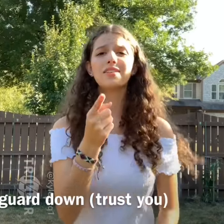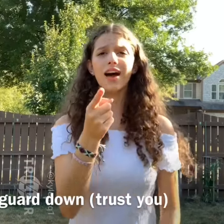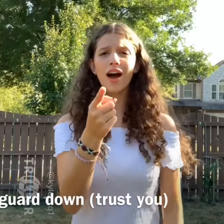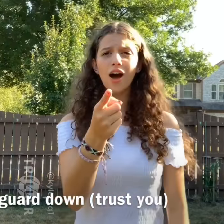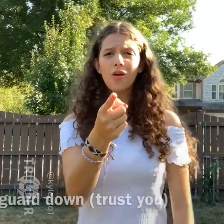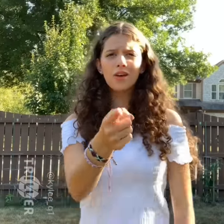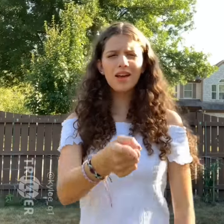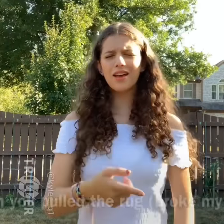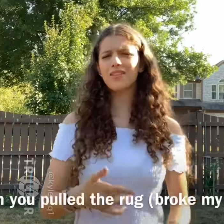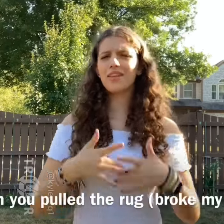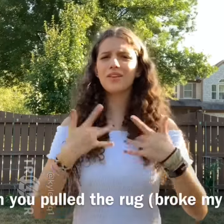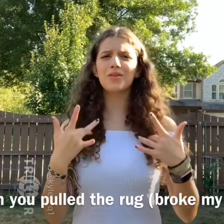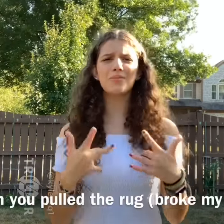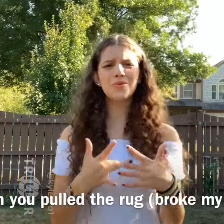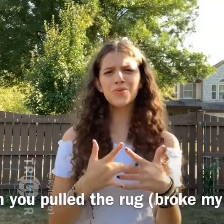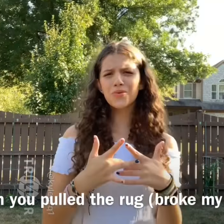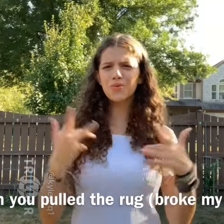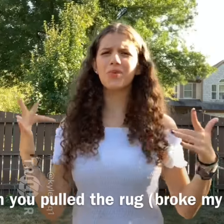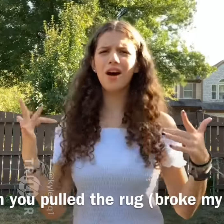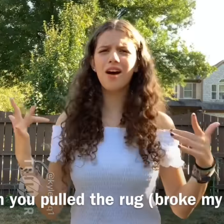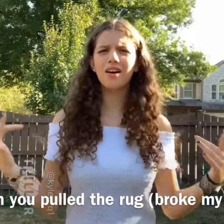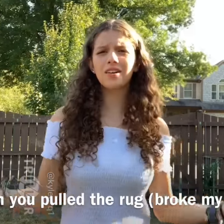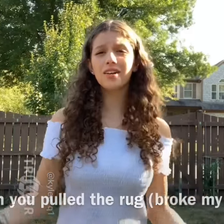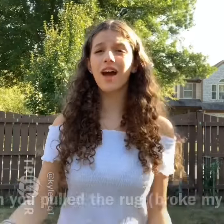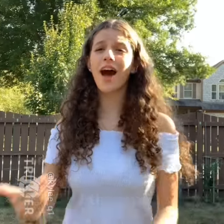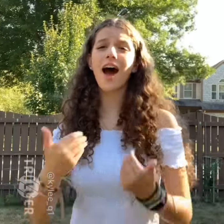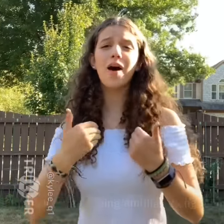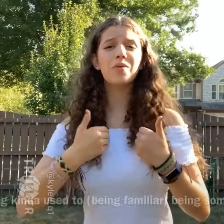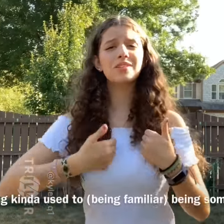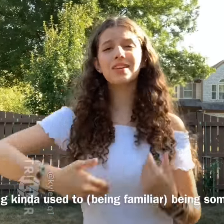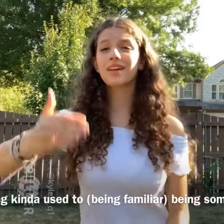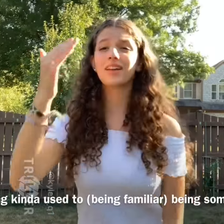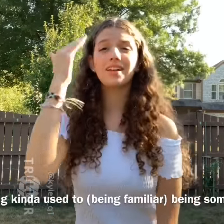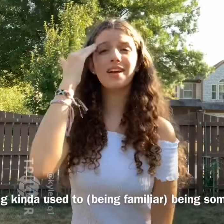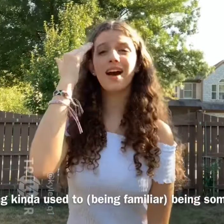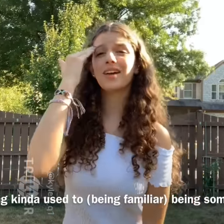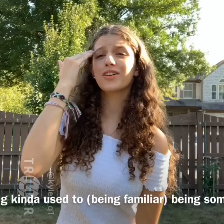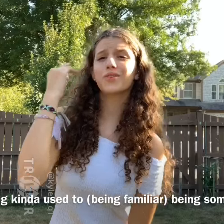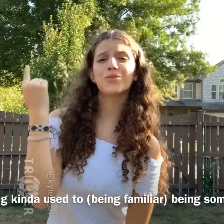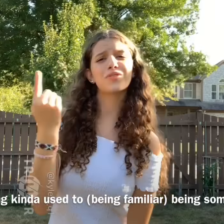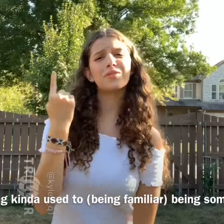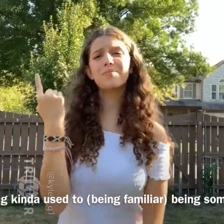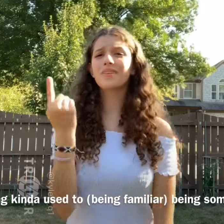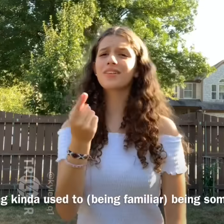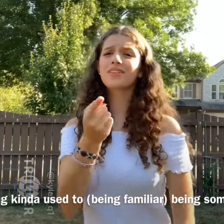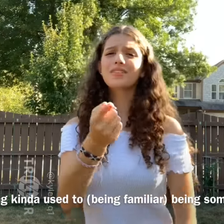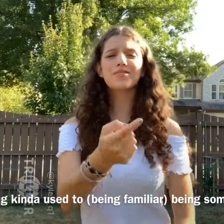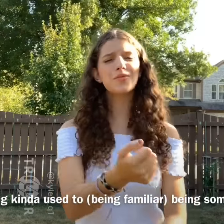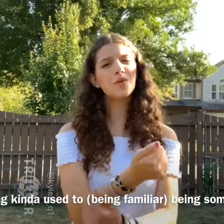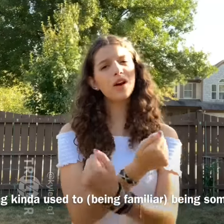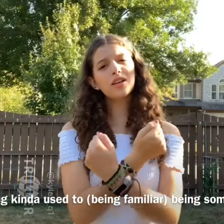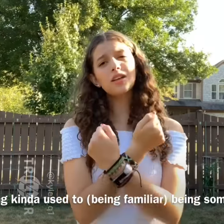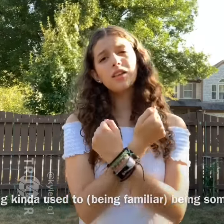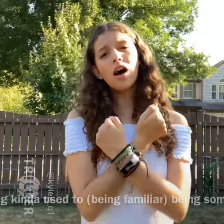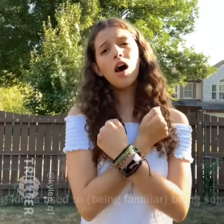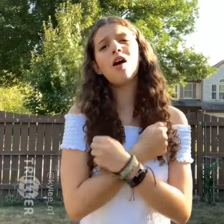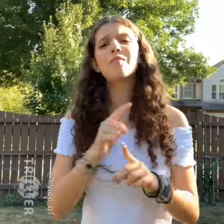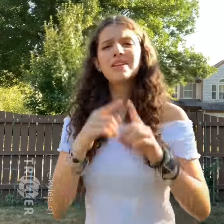down and then you pulled the rug I was scared, I kinda used to being someone you loved But